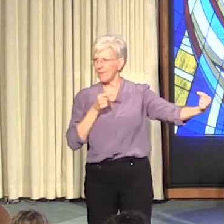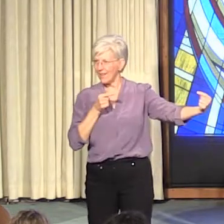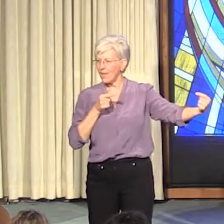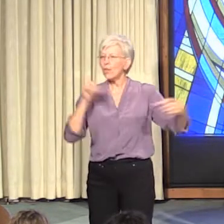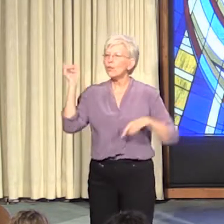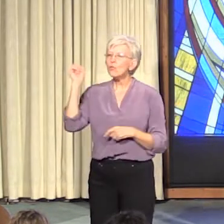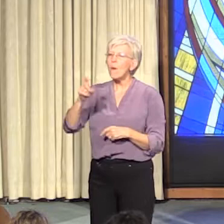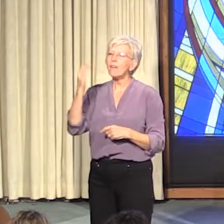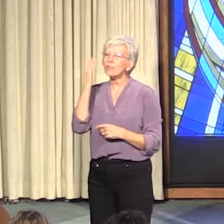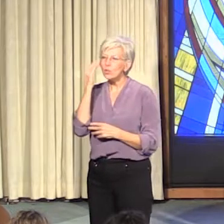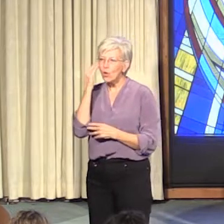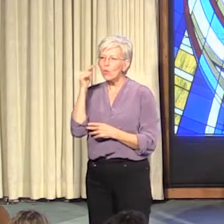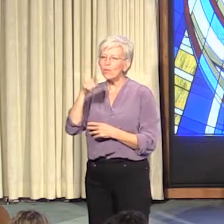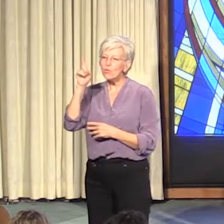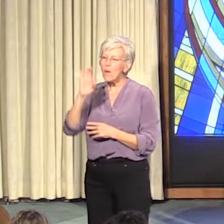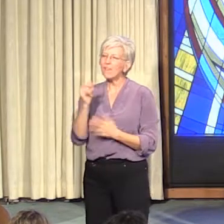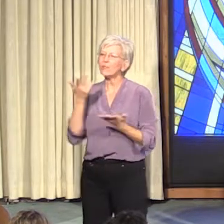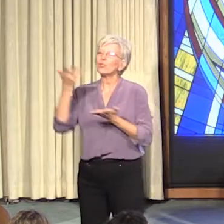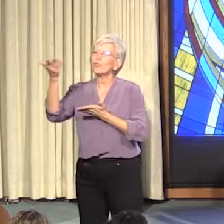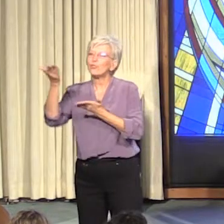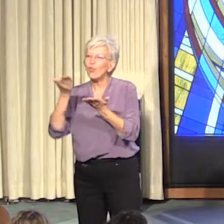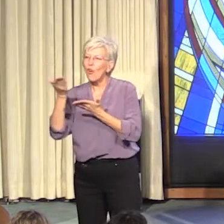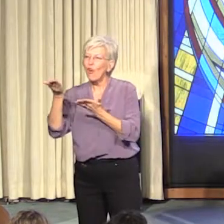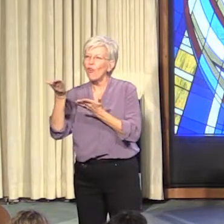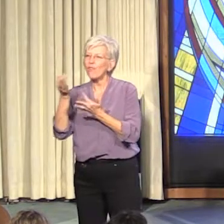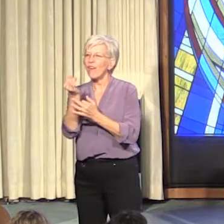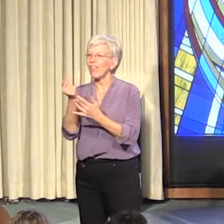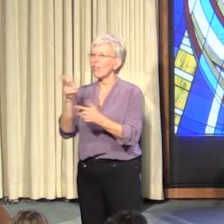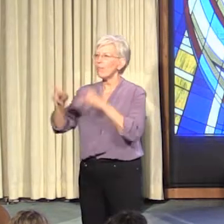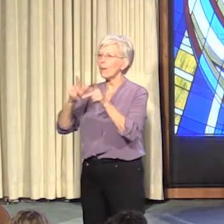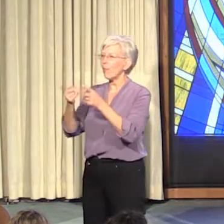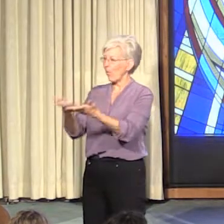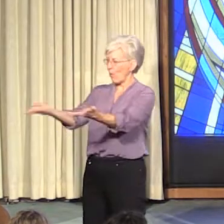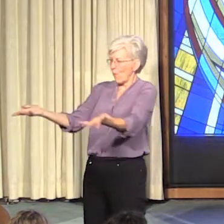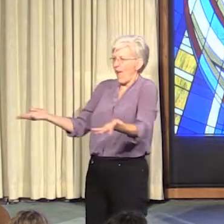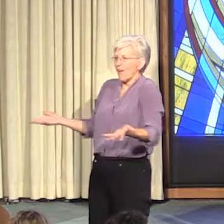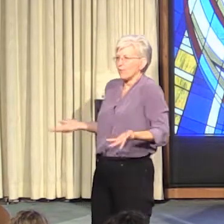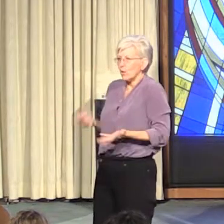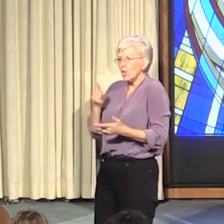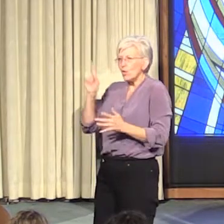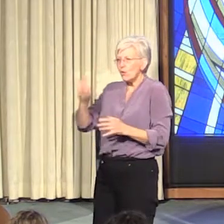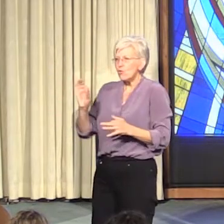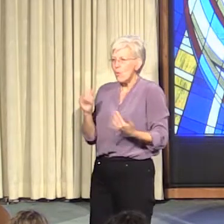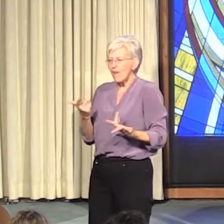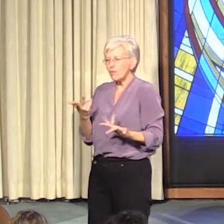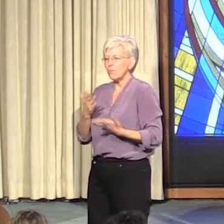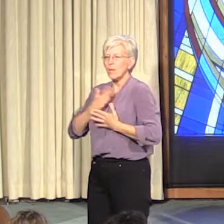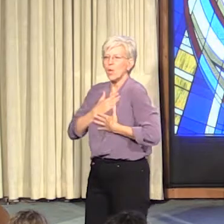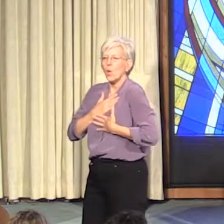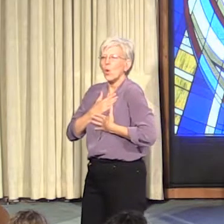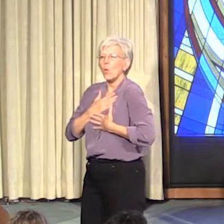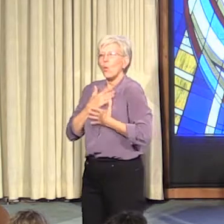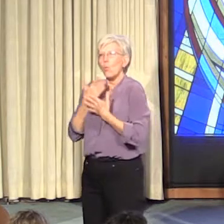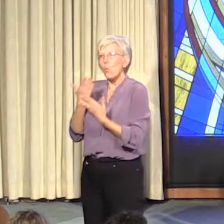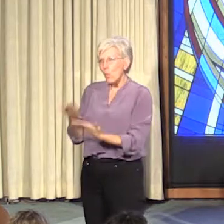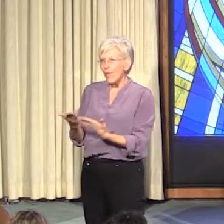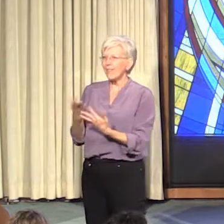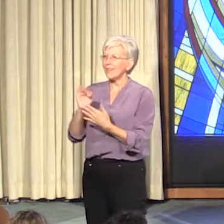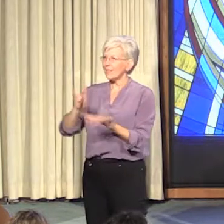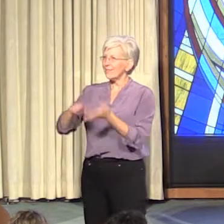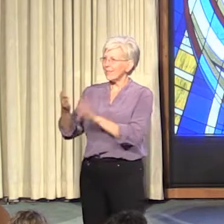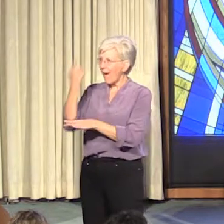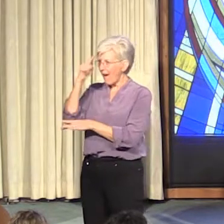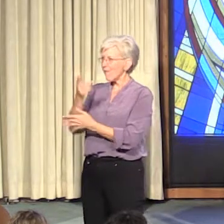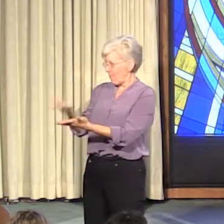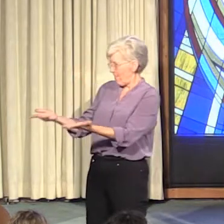You have to know that you have to serve the people around you. You have to live for them. You have to be willing, to die